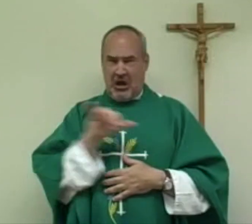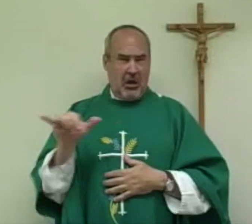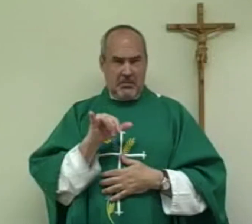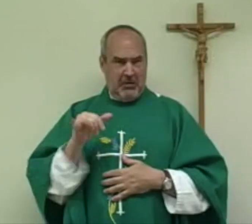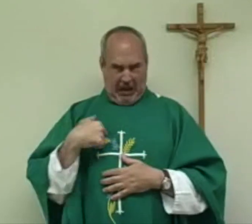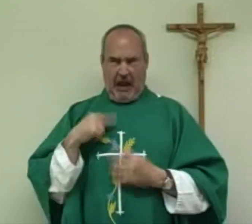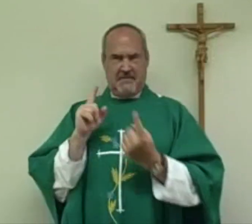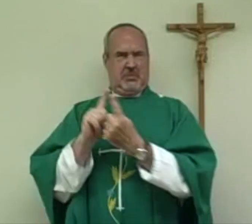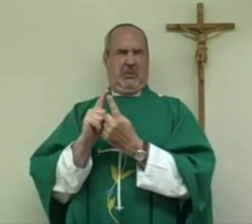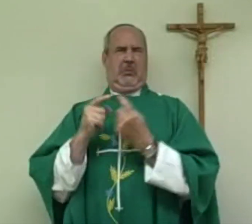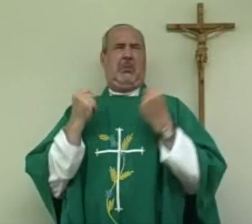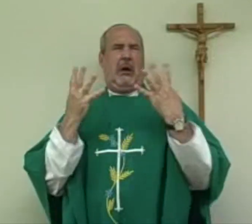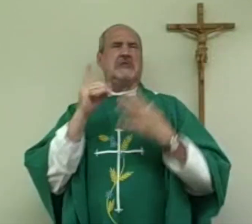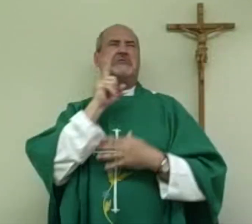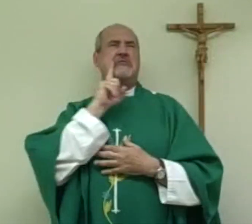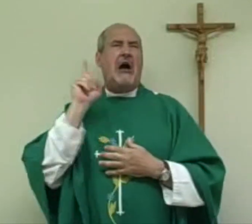And there are many hearing people